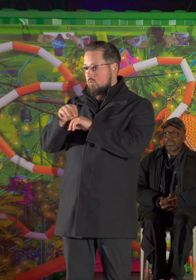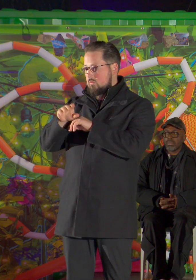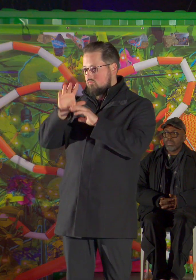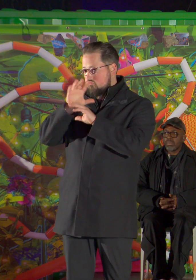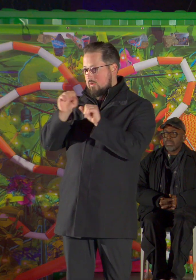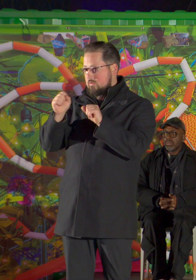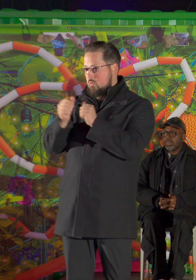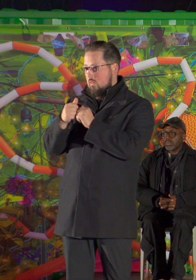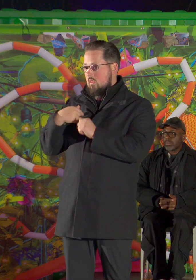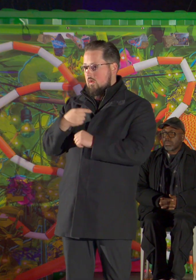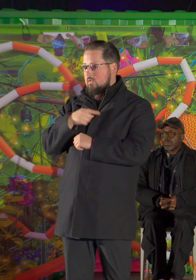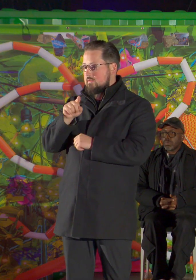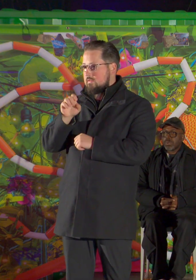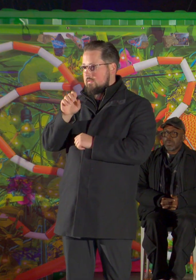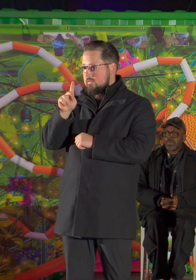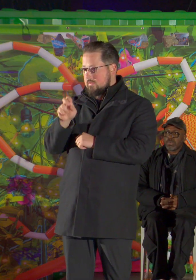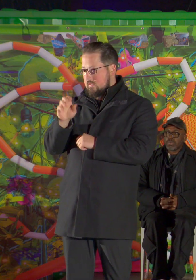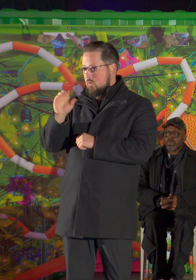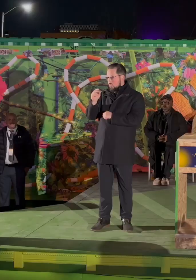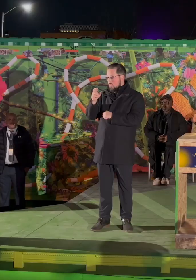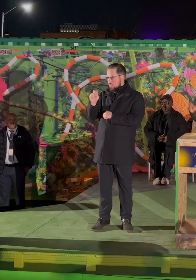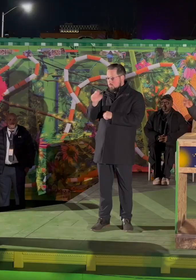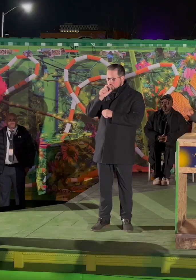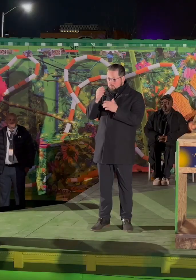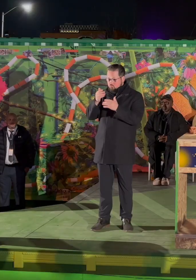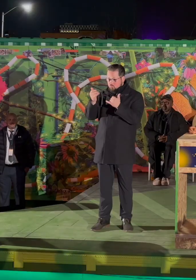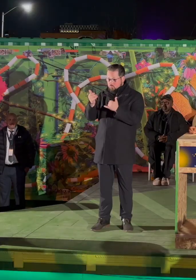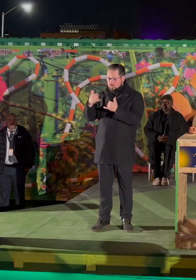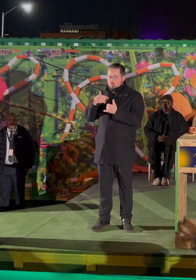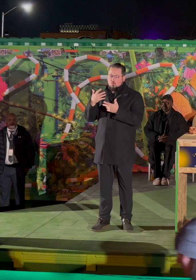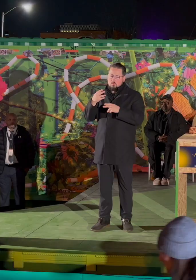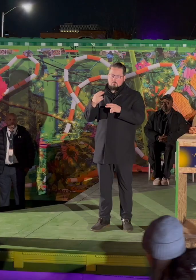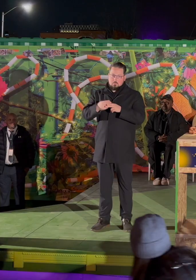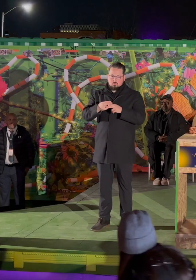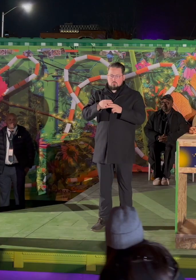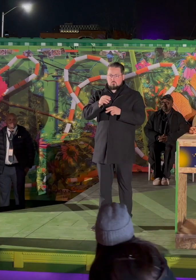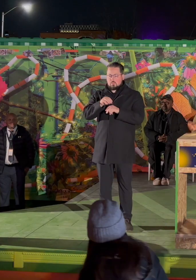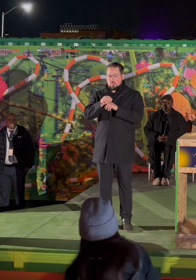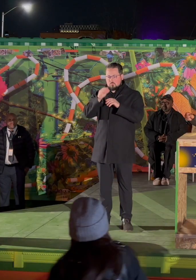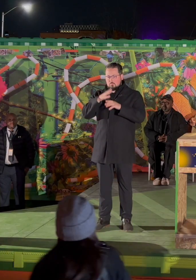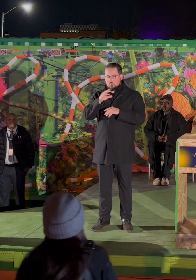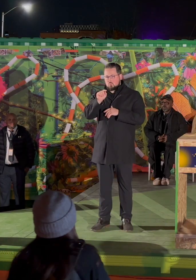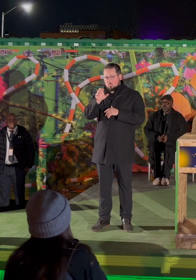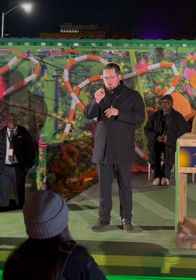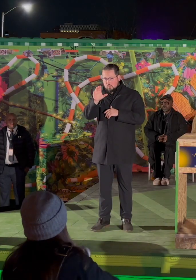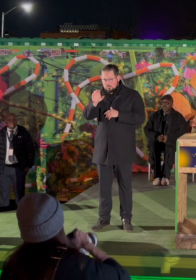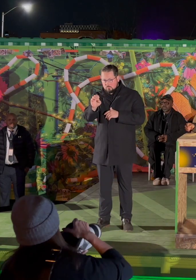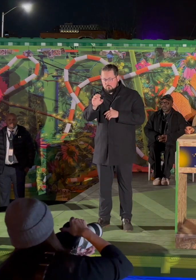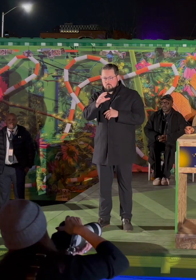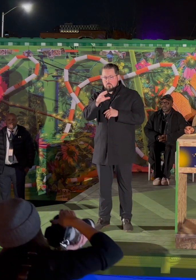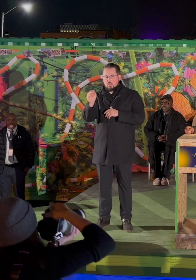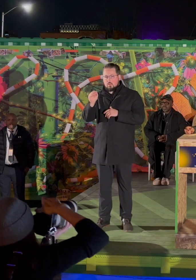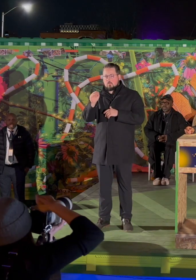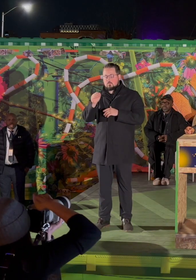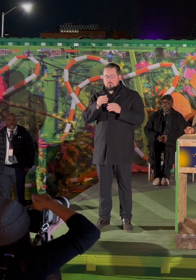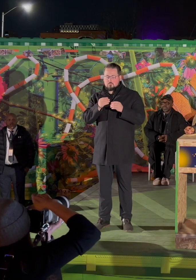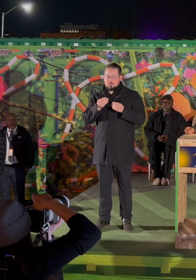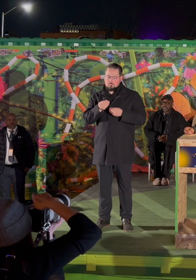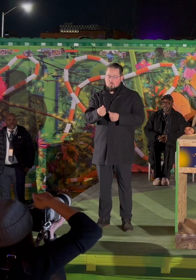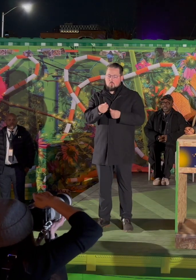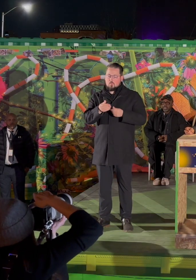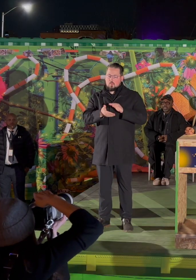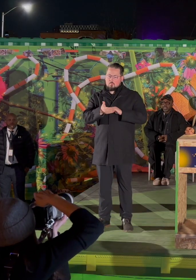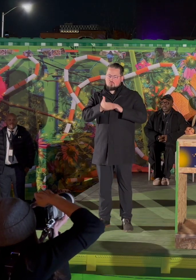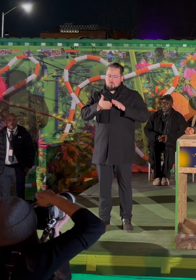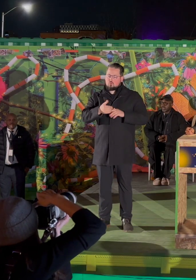with us tonight. Council President Z. Cohen is here tonight. We already mentioned Councilman Torrance and the smooth operator. He